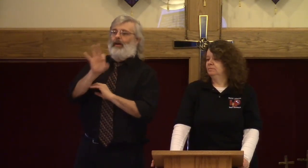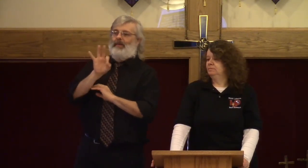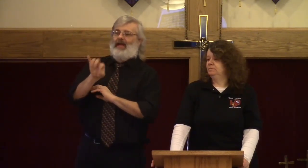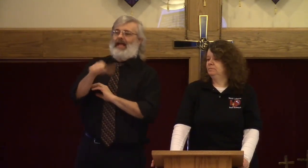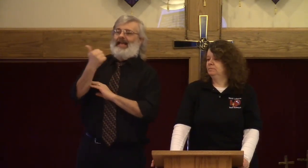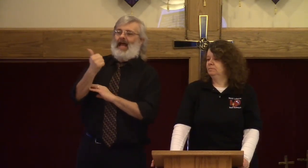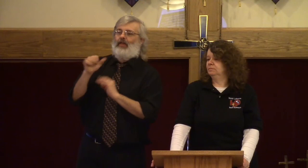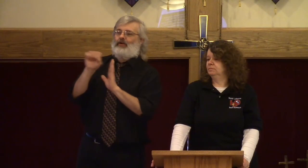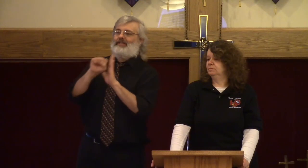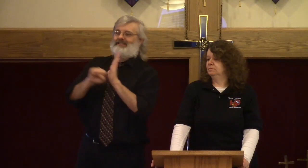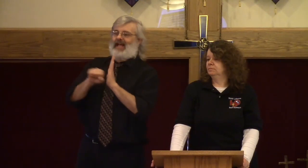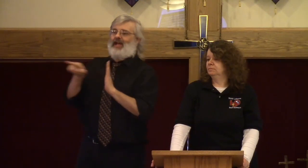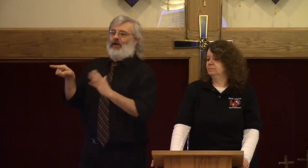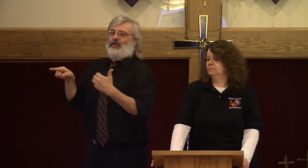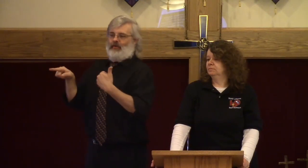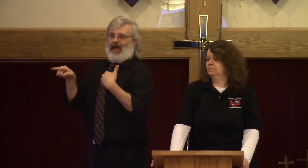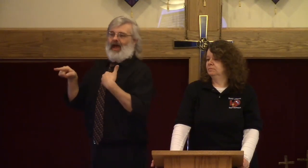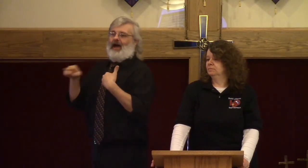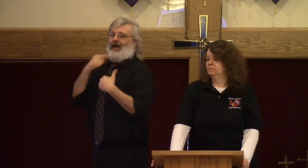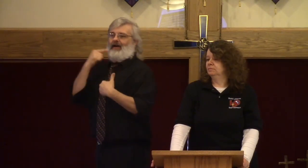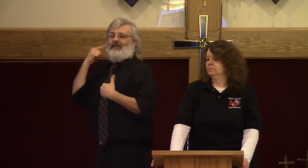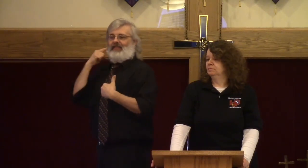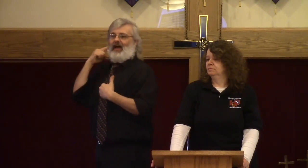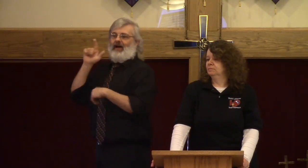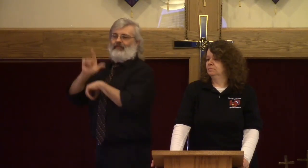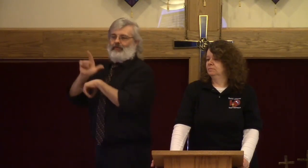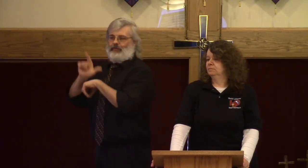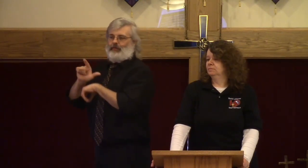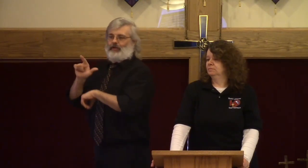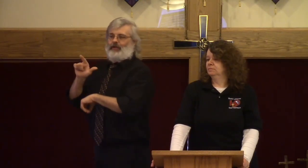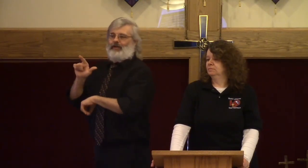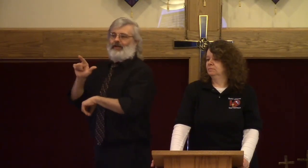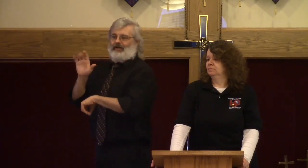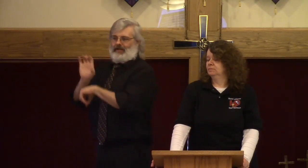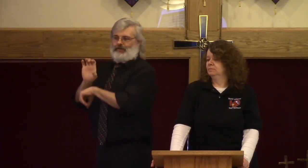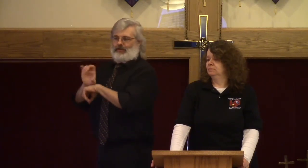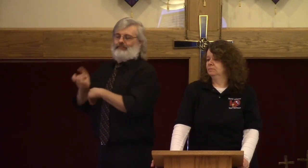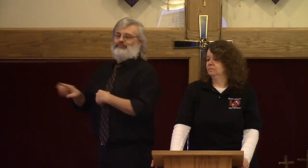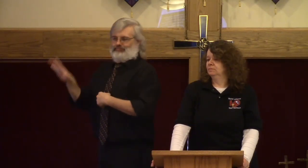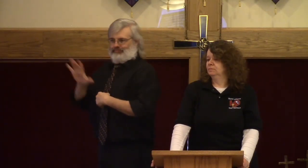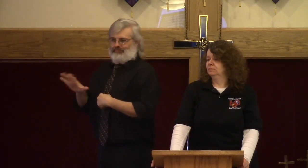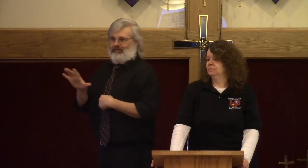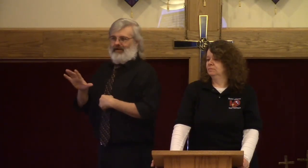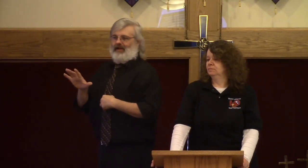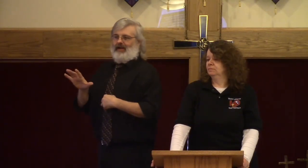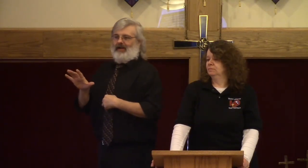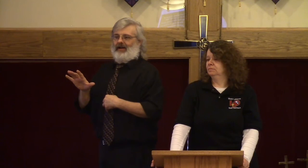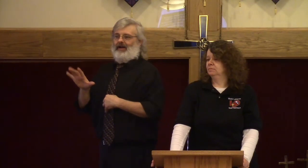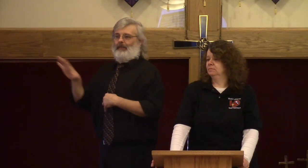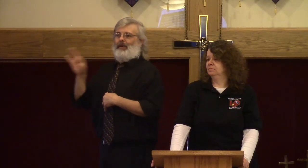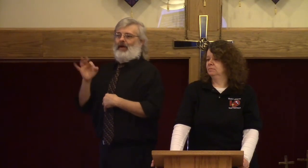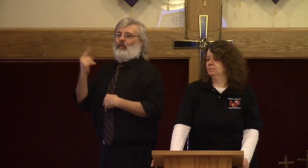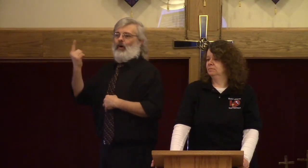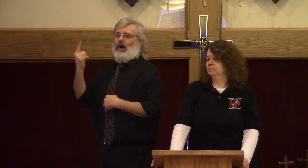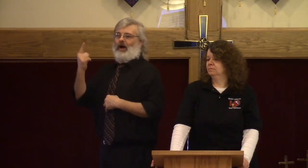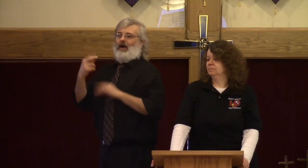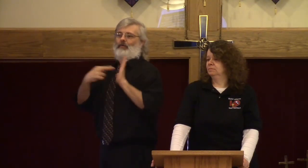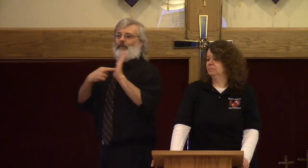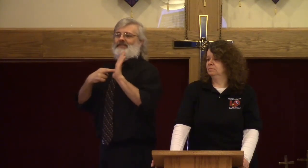Pick another state. You have the Lutheran church. Pick one